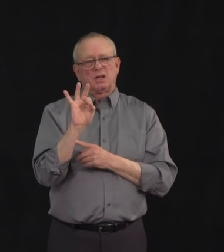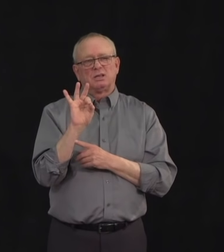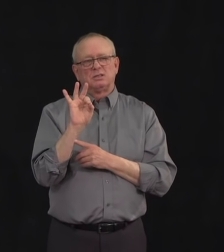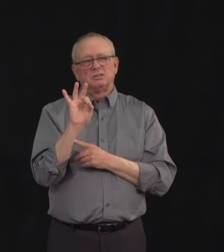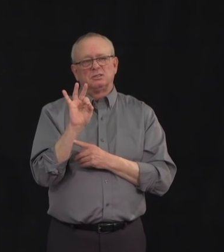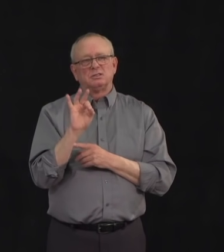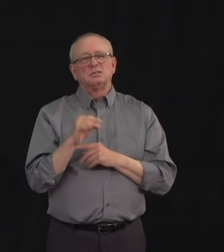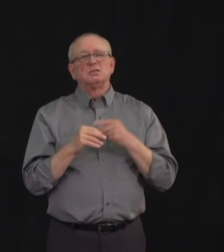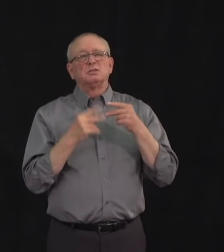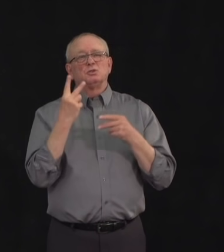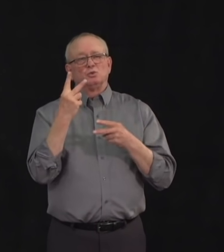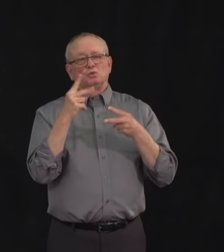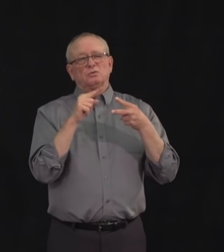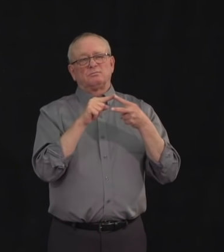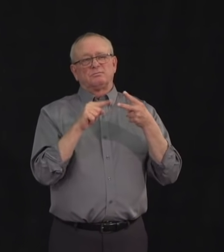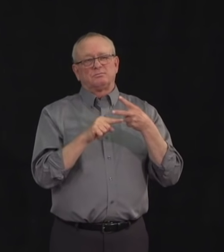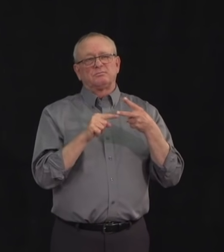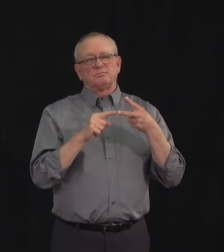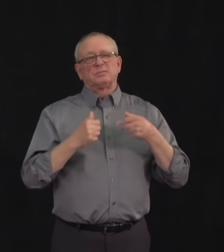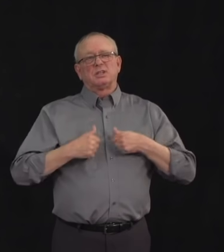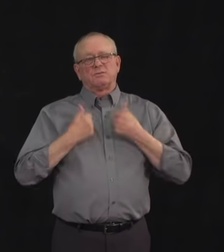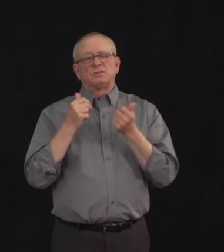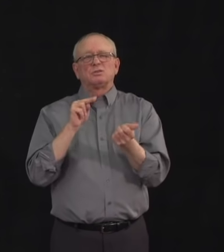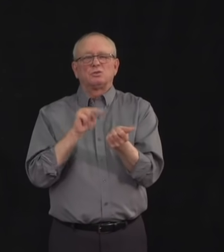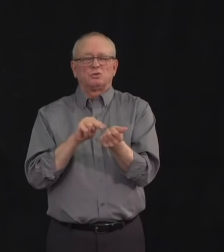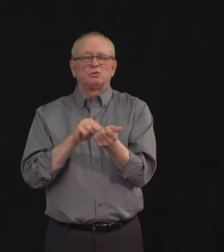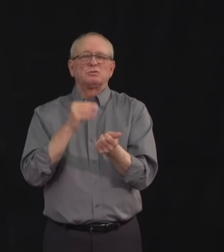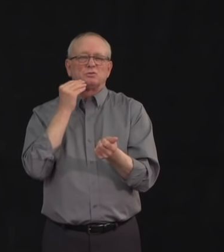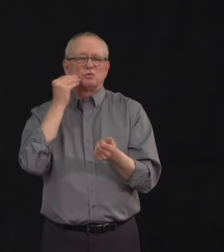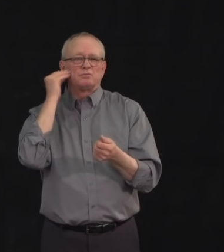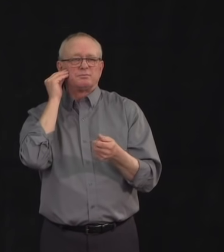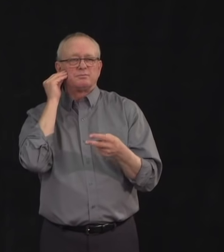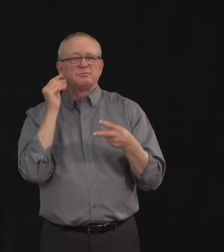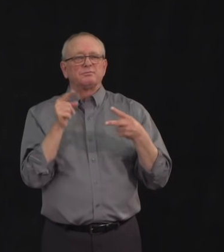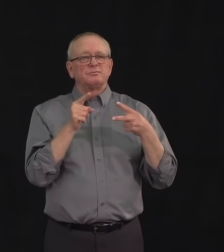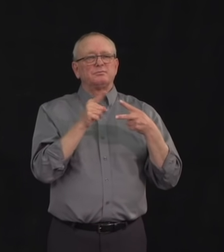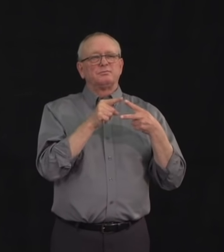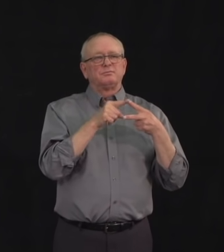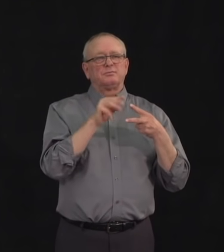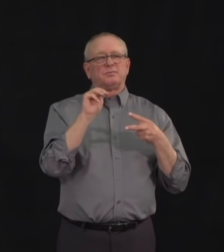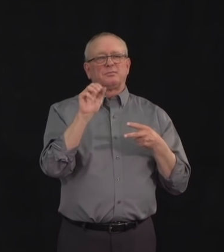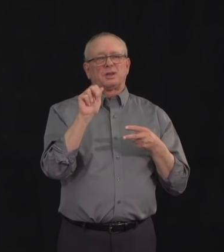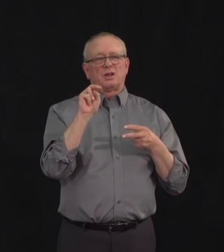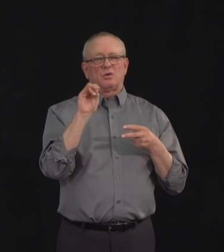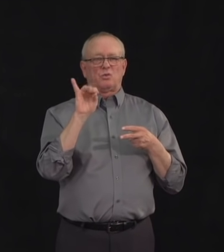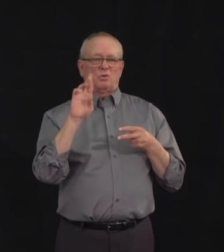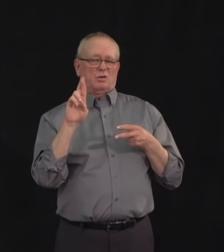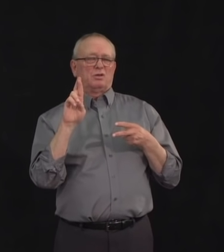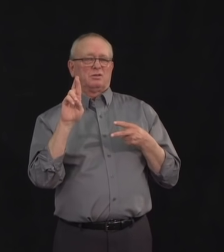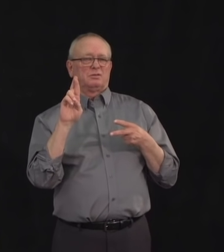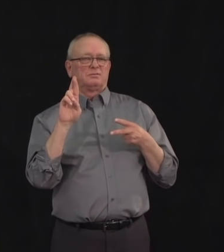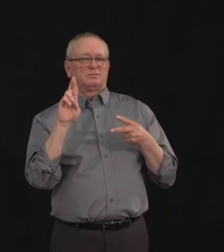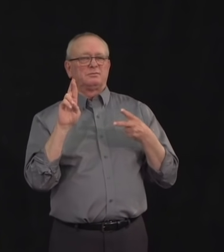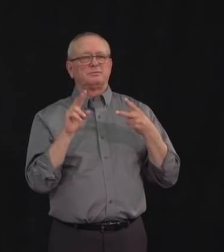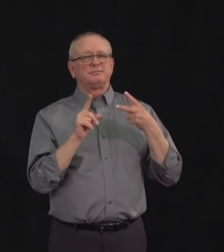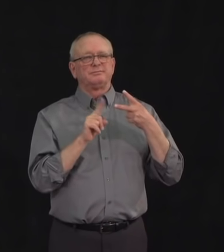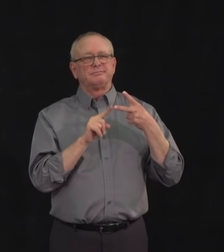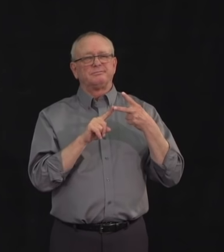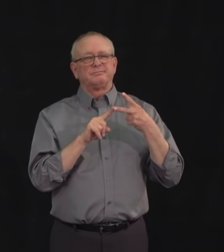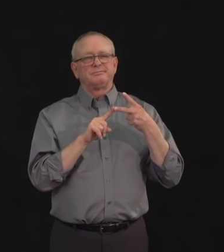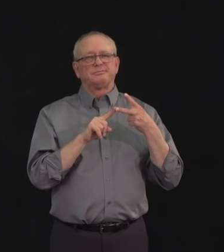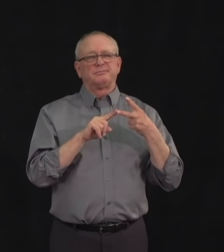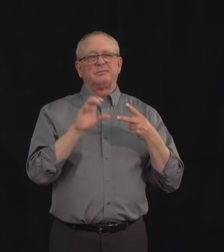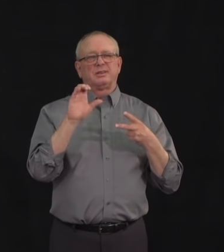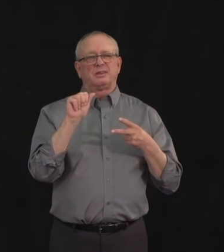sites, one at Manoir du Lac and one at Care West's RC in Calgary. Another was a death of a worker at